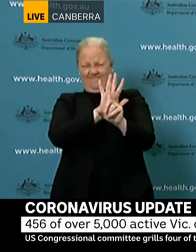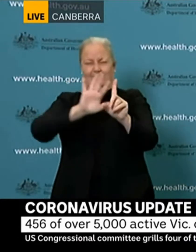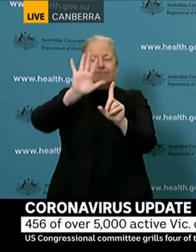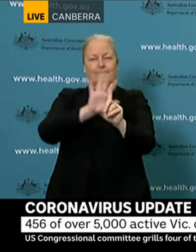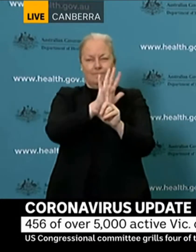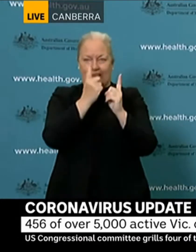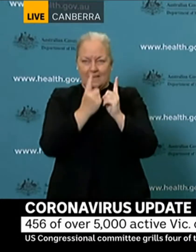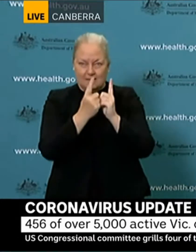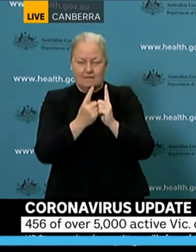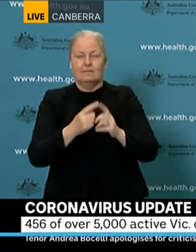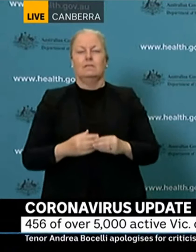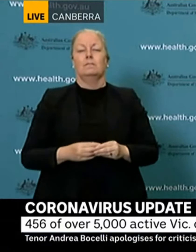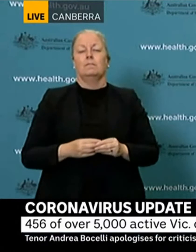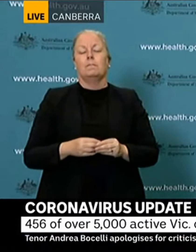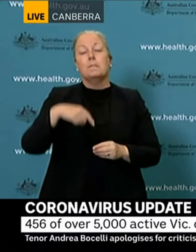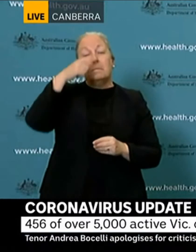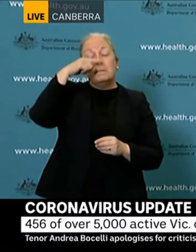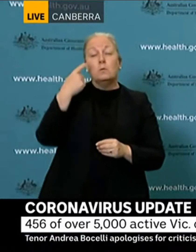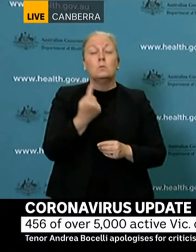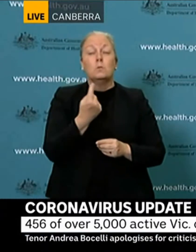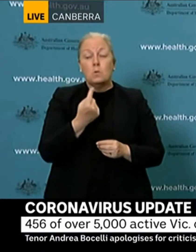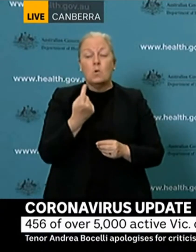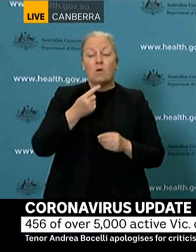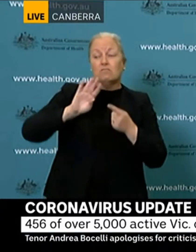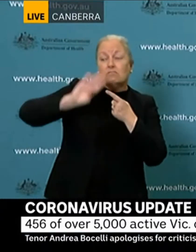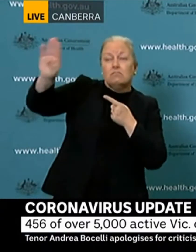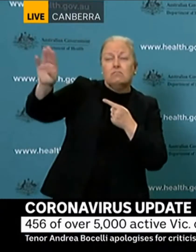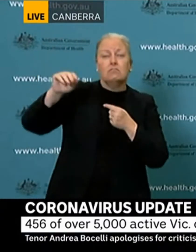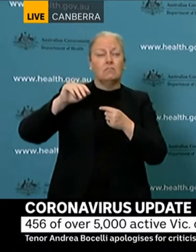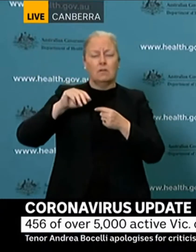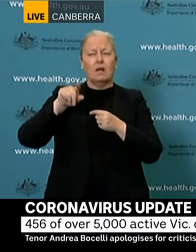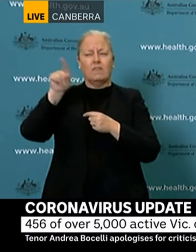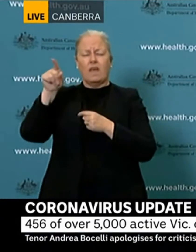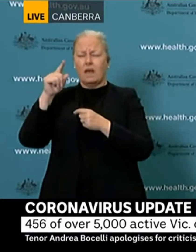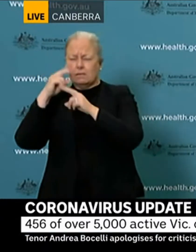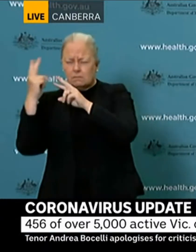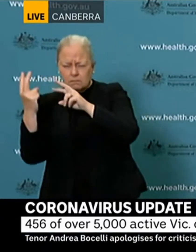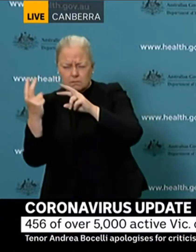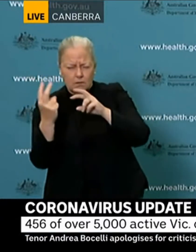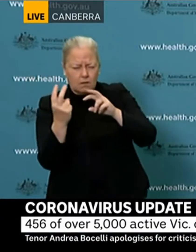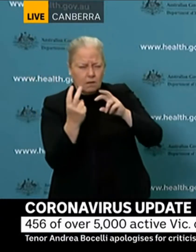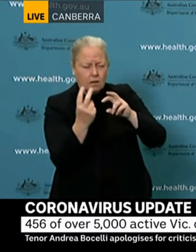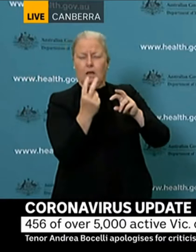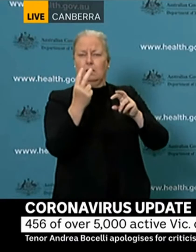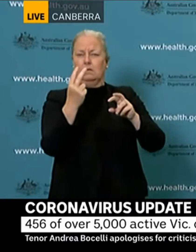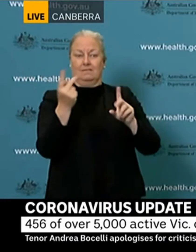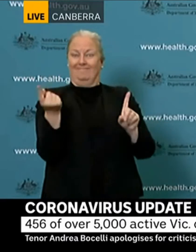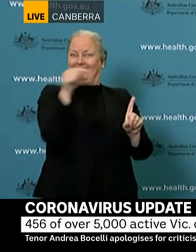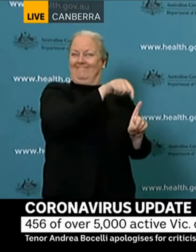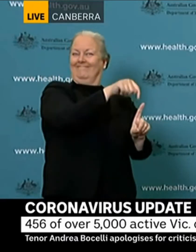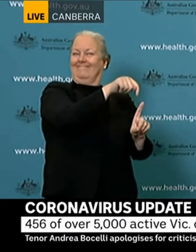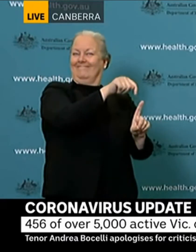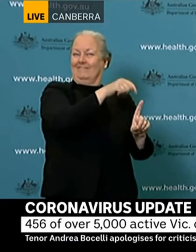even people that were diagnosed further afield were traced back very carefully and quickly to that original